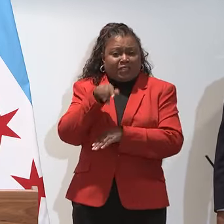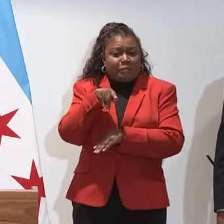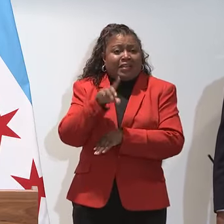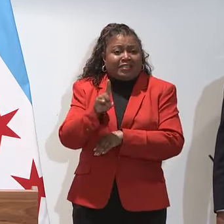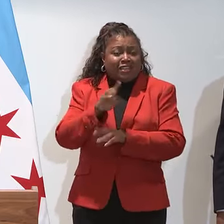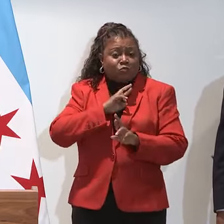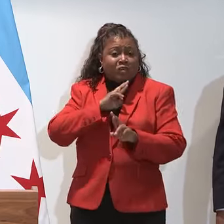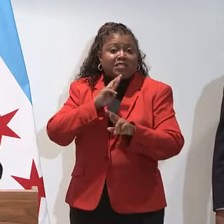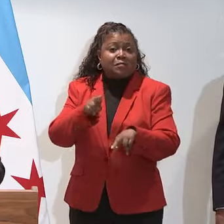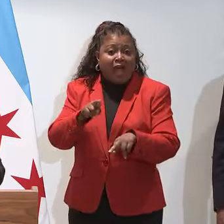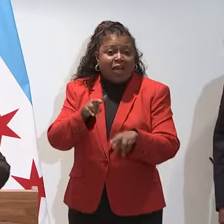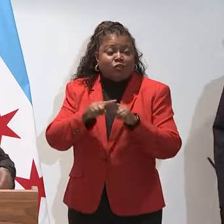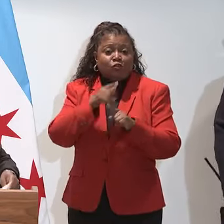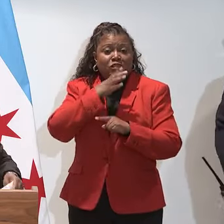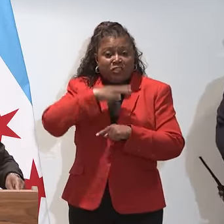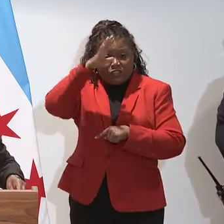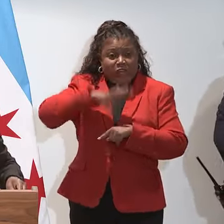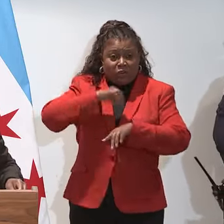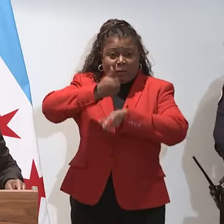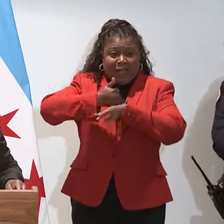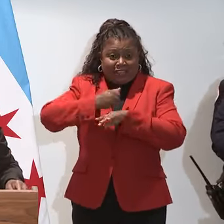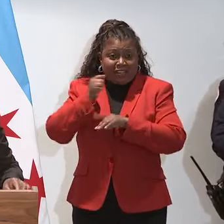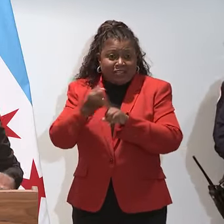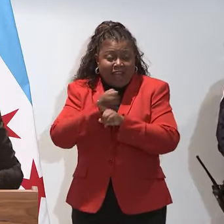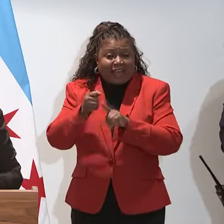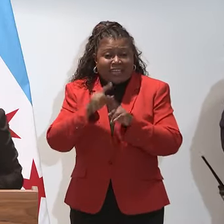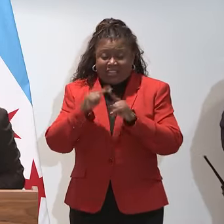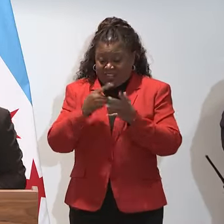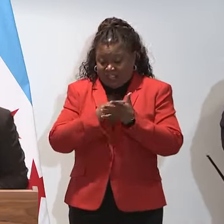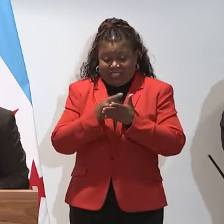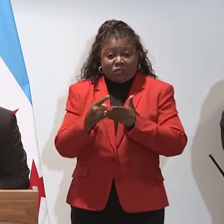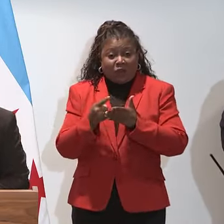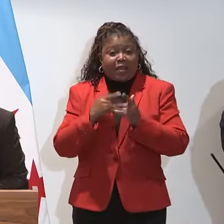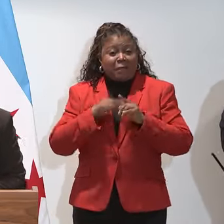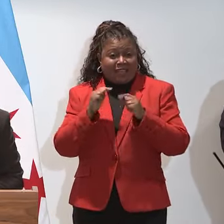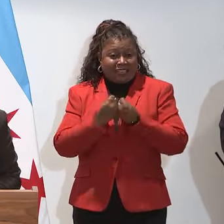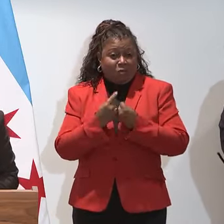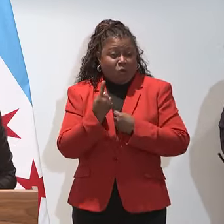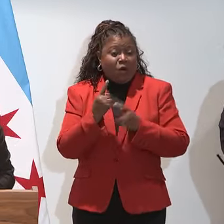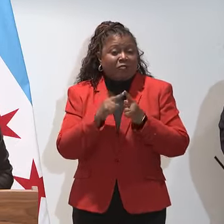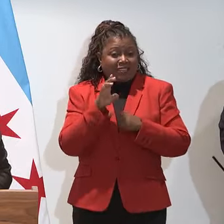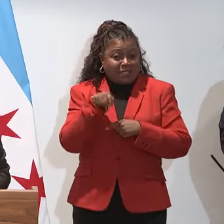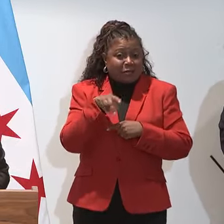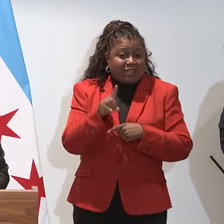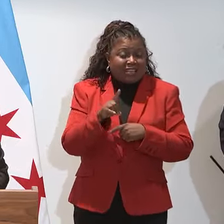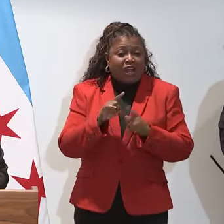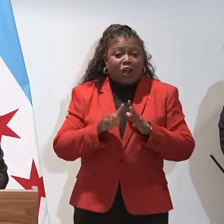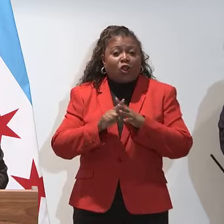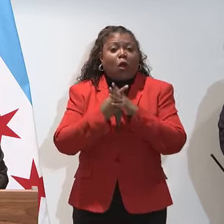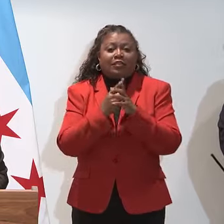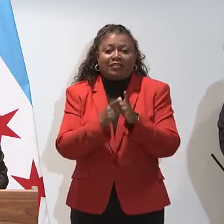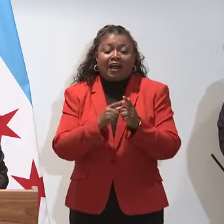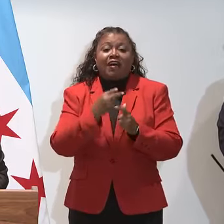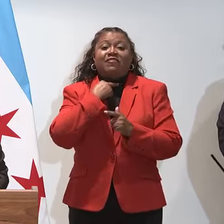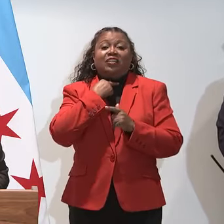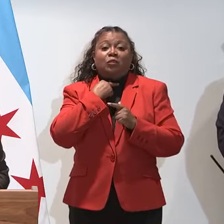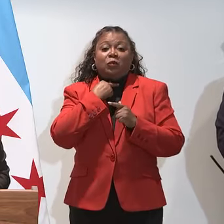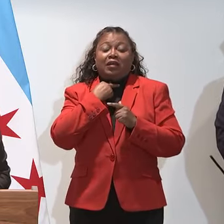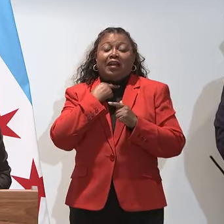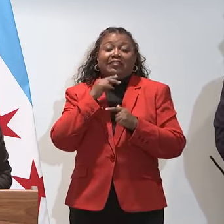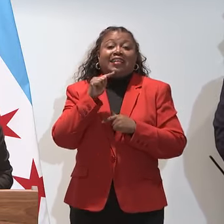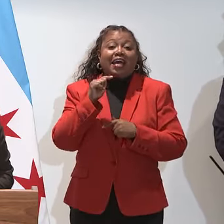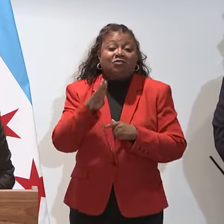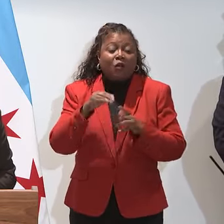CPD's response to gender-based violence. And just this week, my team, along with CPD, launched a victimization